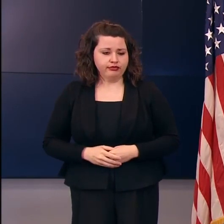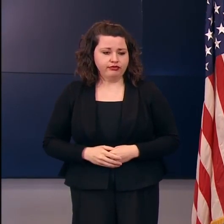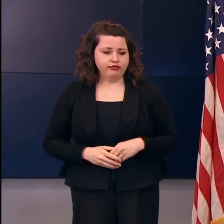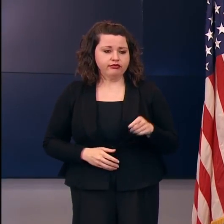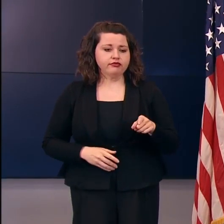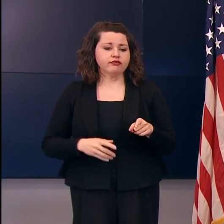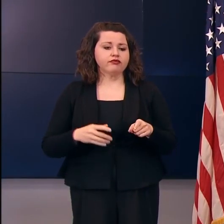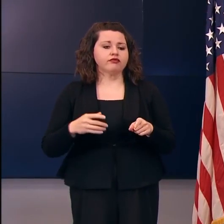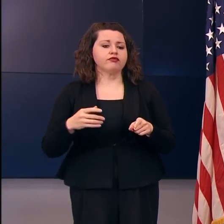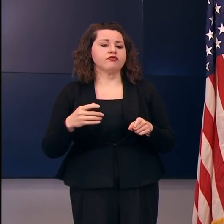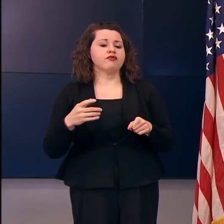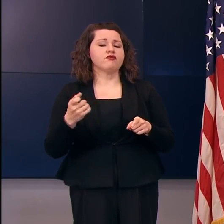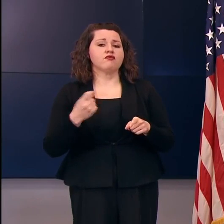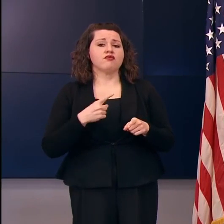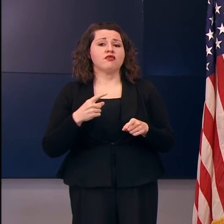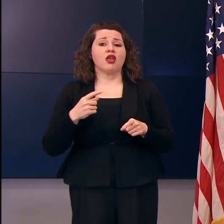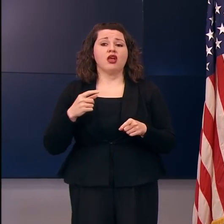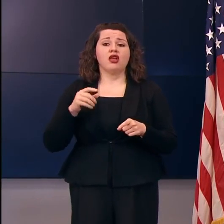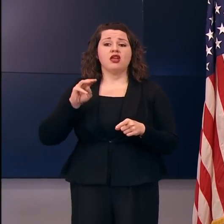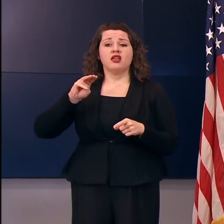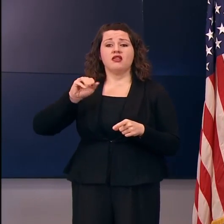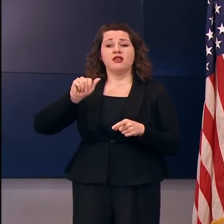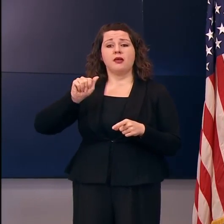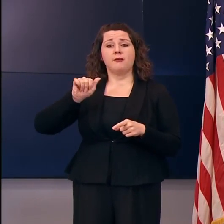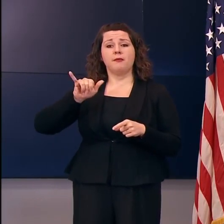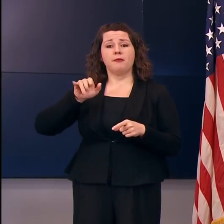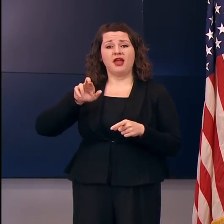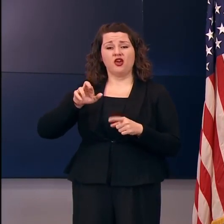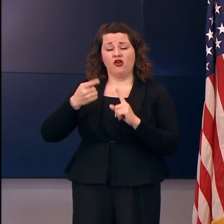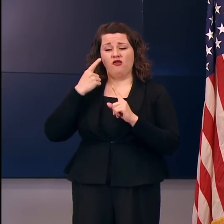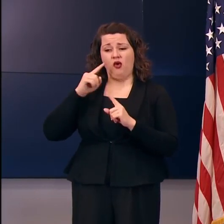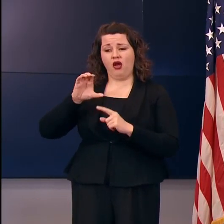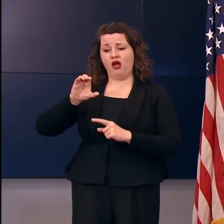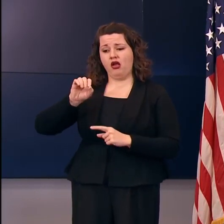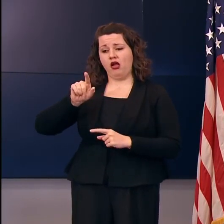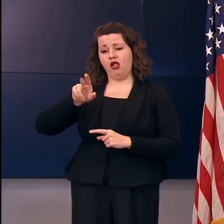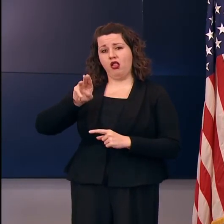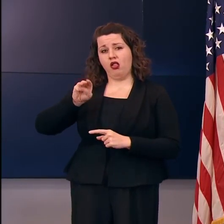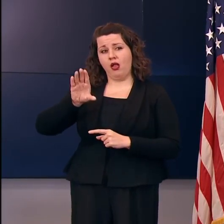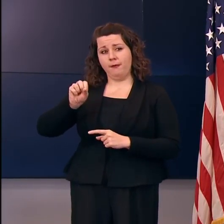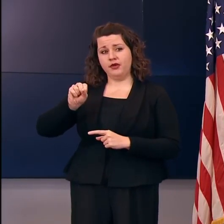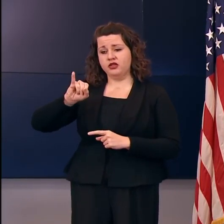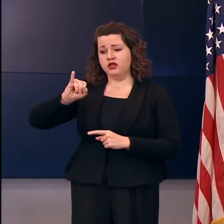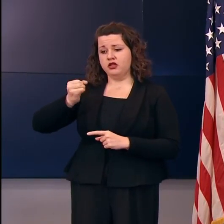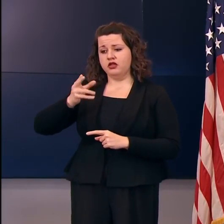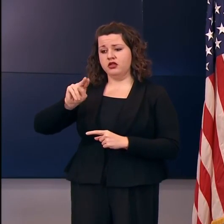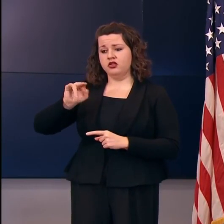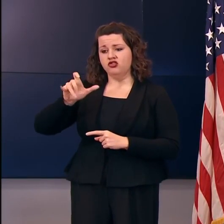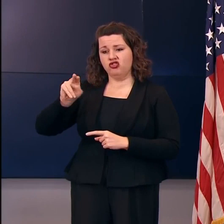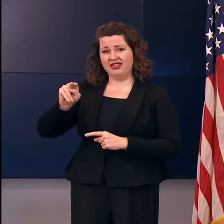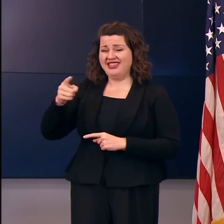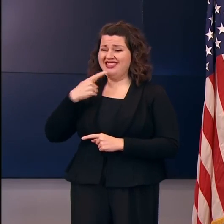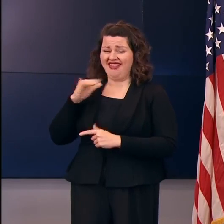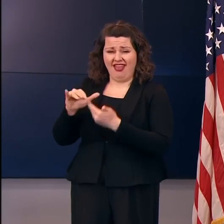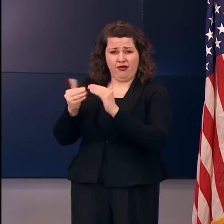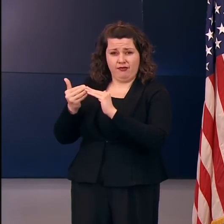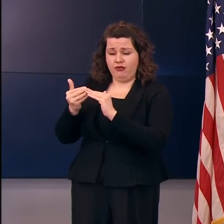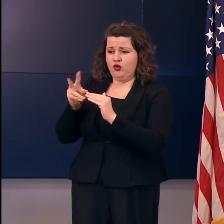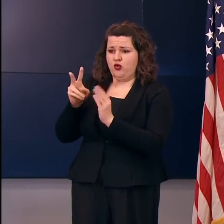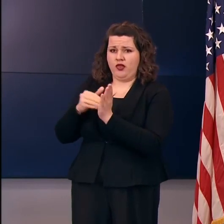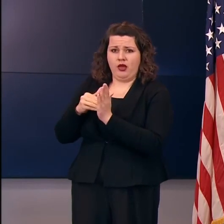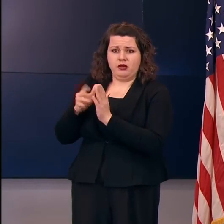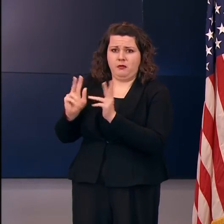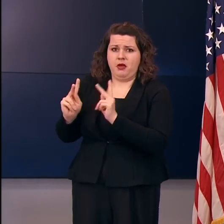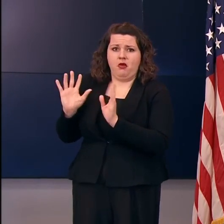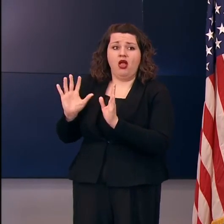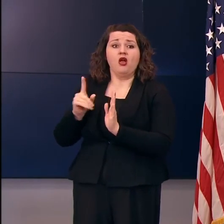Governor, we talked to the mayor of Columbus Junction yesterday, and he mentioned that there's only 2,000 people in the town and 1,400